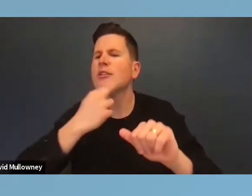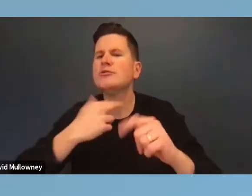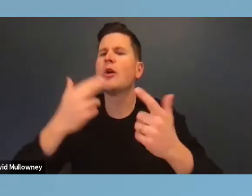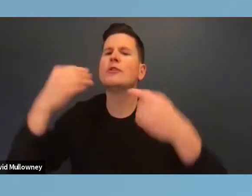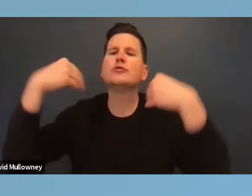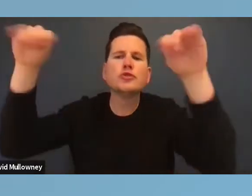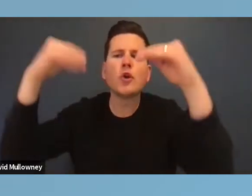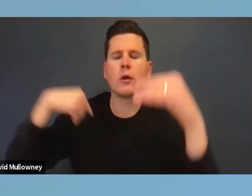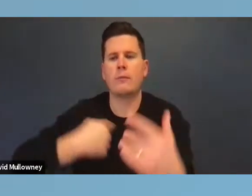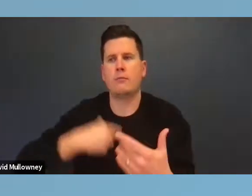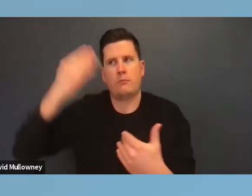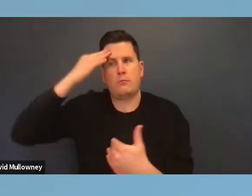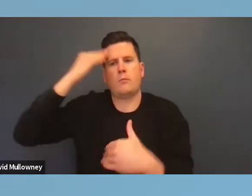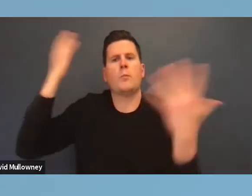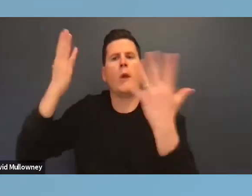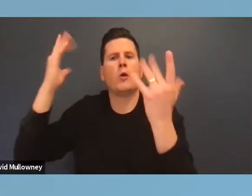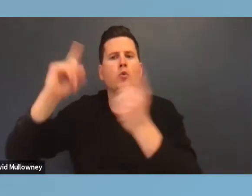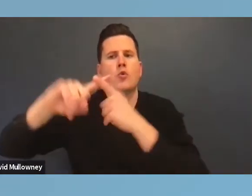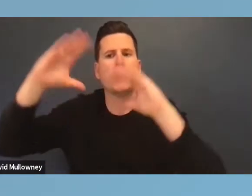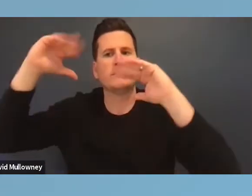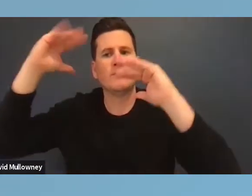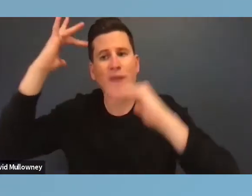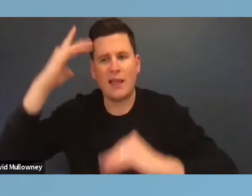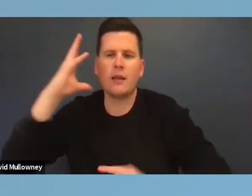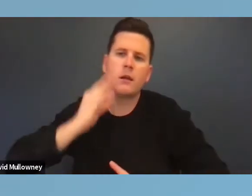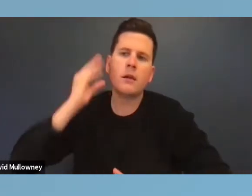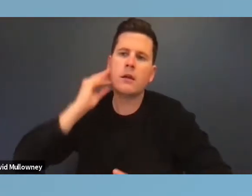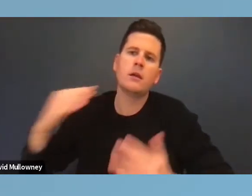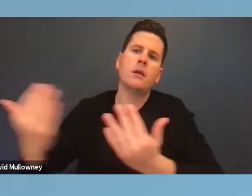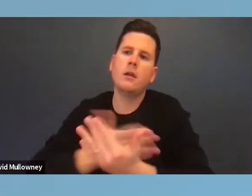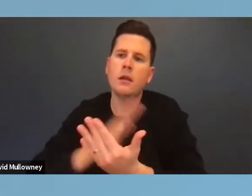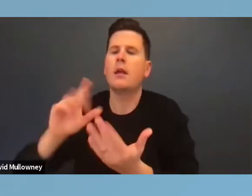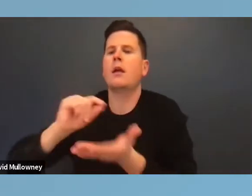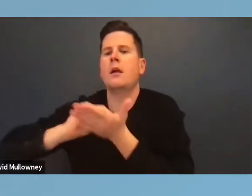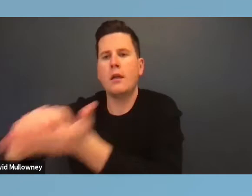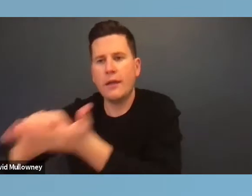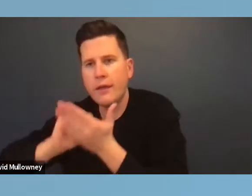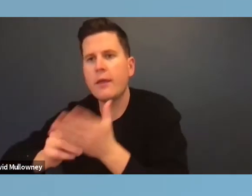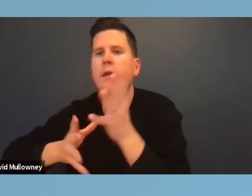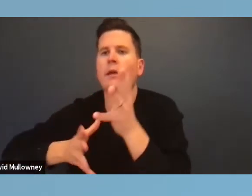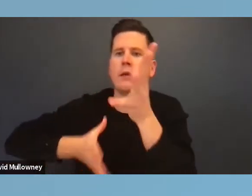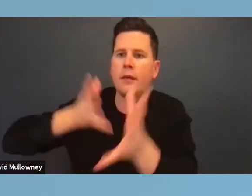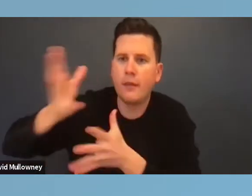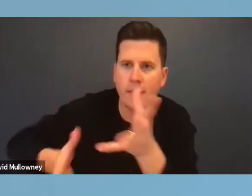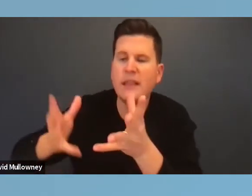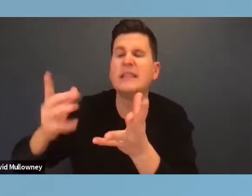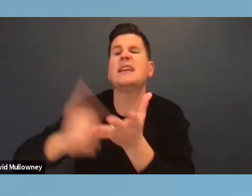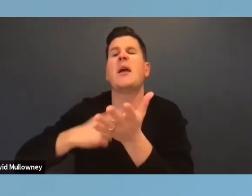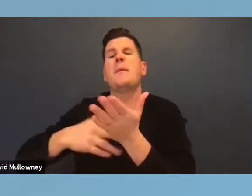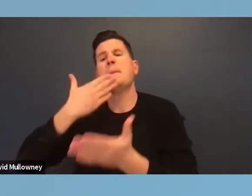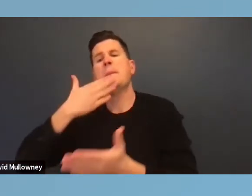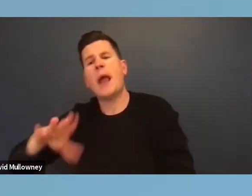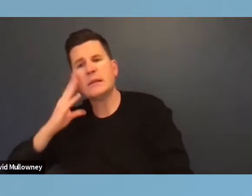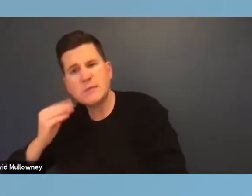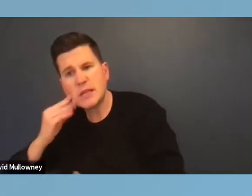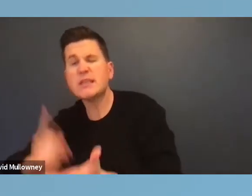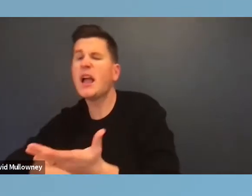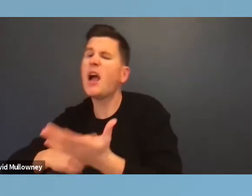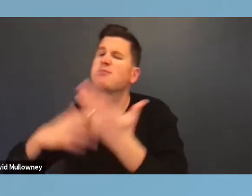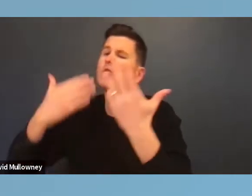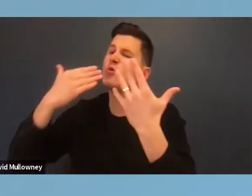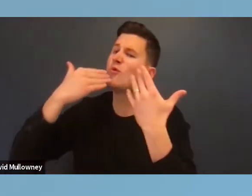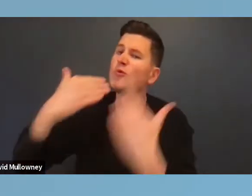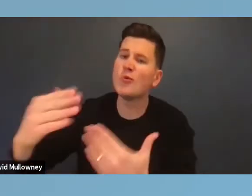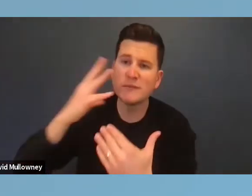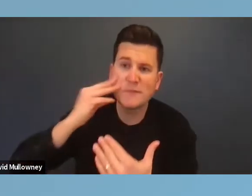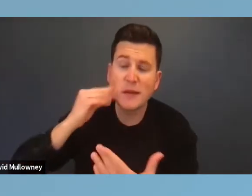went into any restaurant or store, and what we as deaf people know what to expect. We tend to get